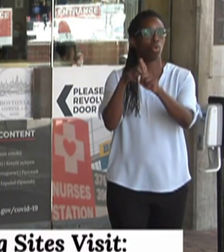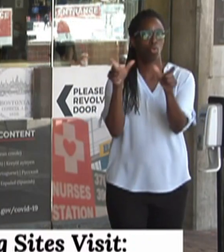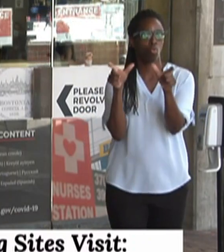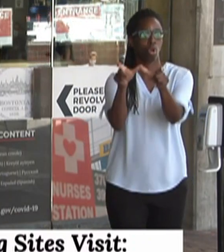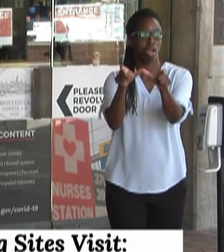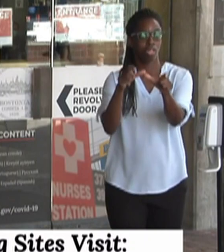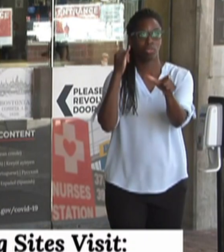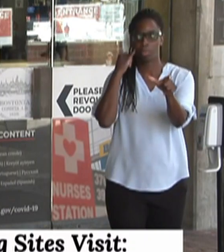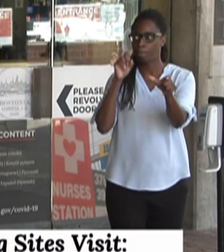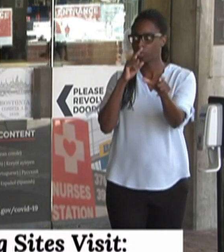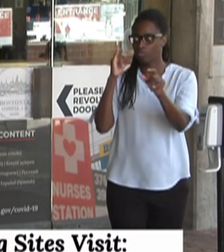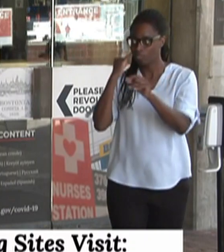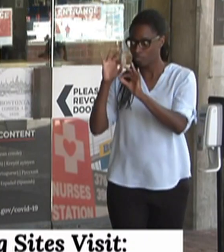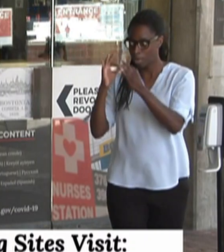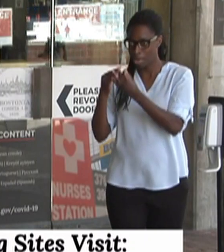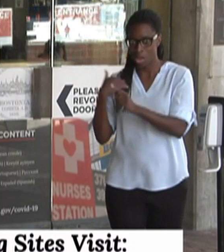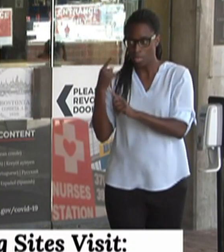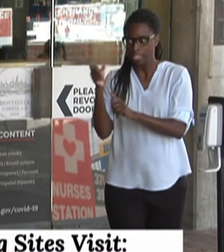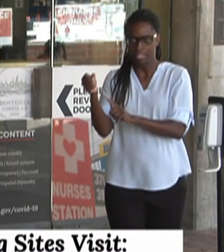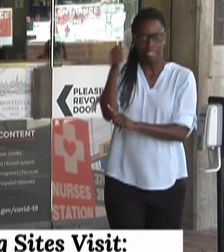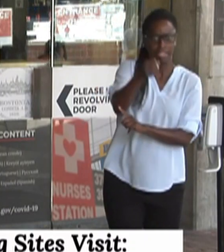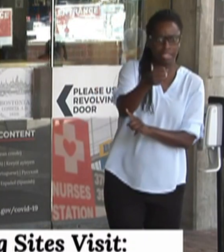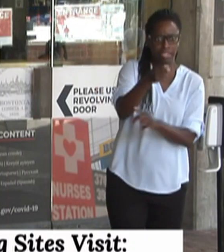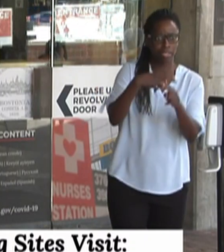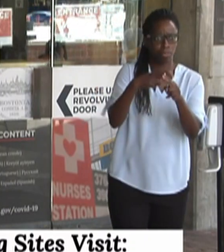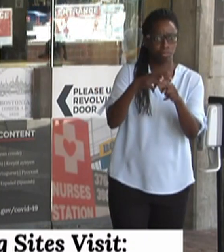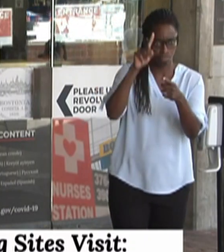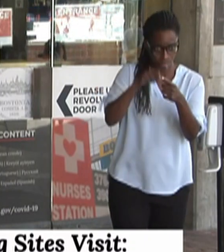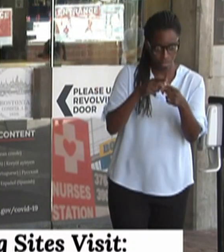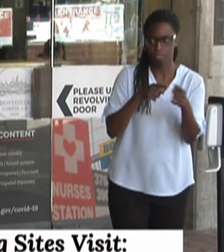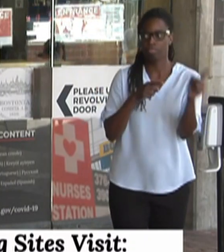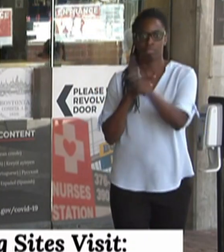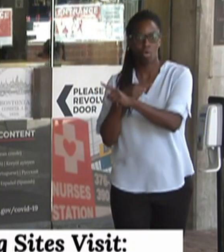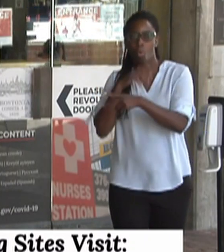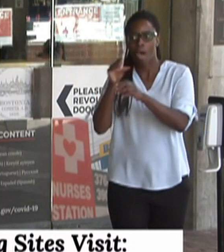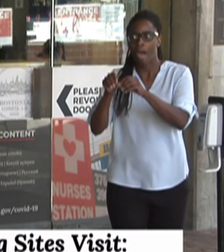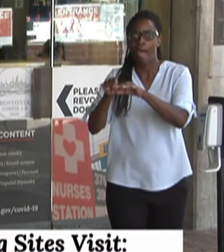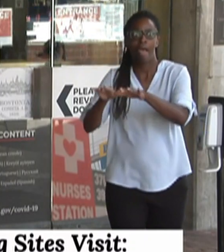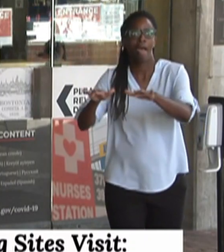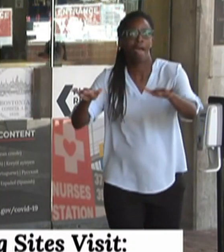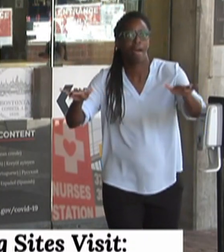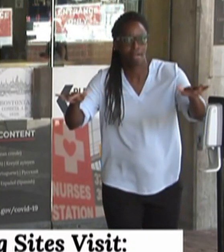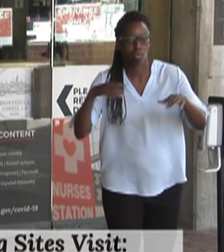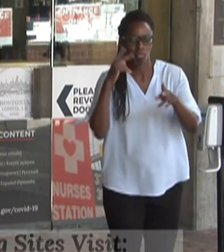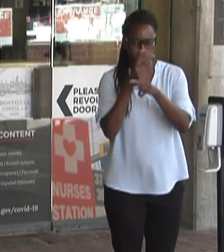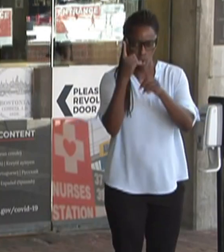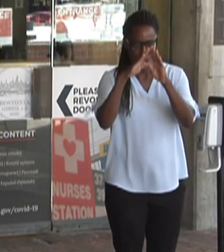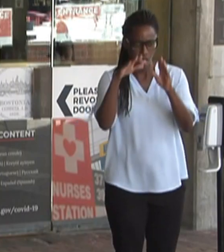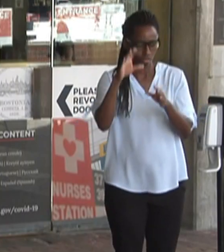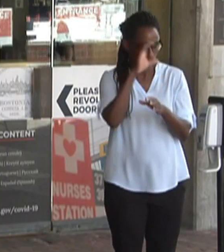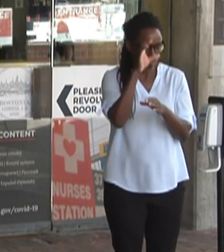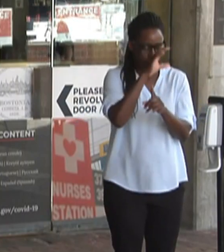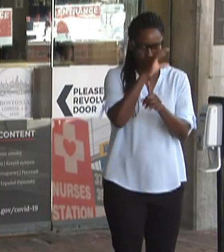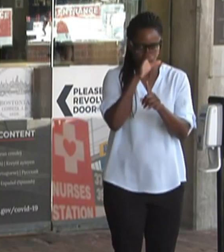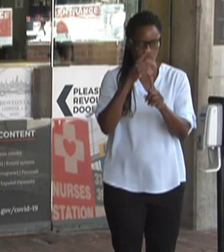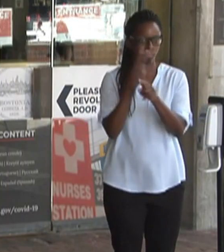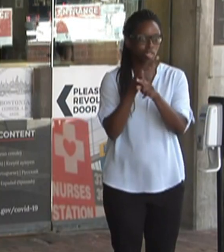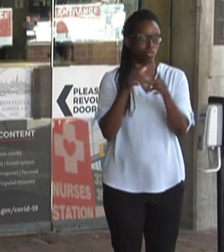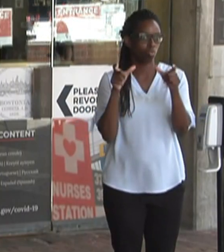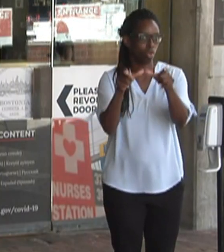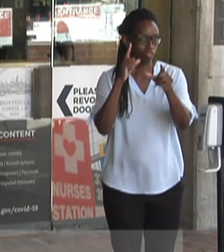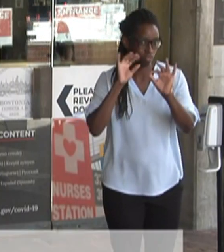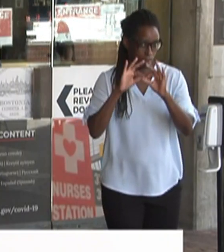Edwards, Senator Joe Boncory, and Adrian Martero, the state representative in East Boston. We're working to make sure we continue to get messaging out to the